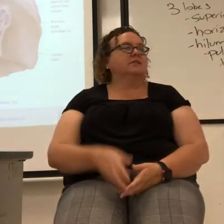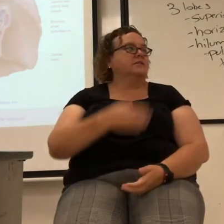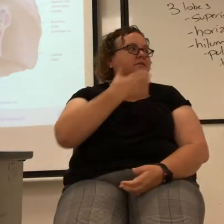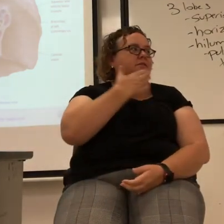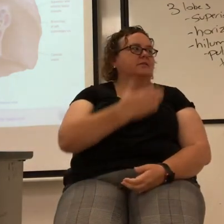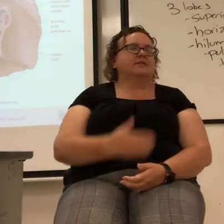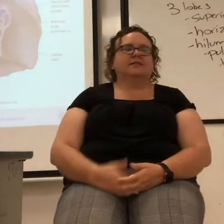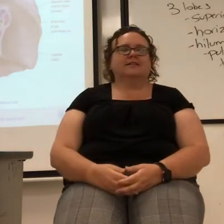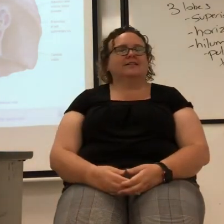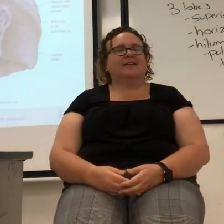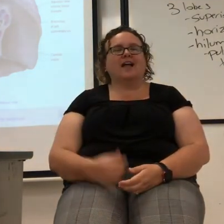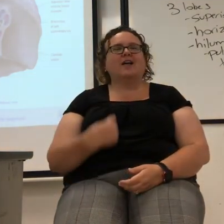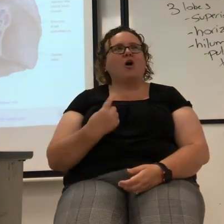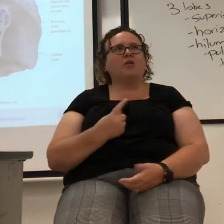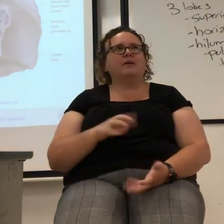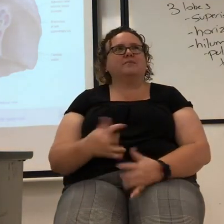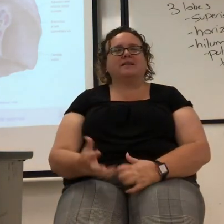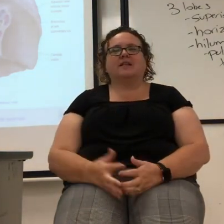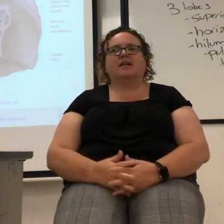pulmonary artery